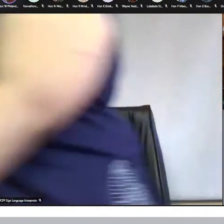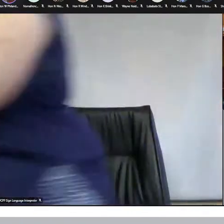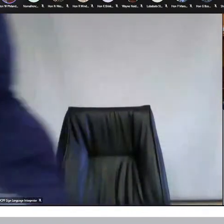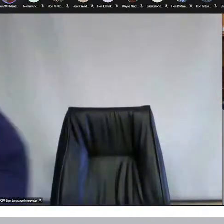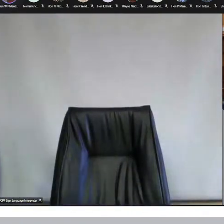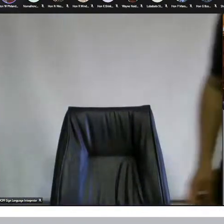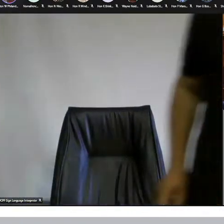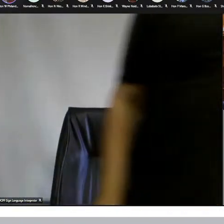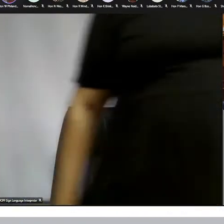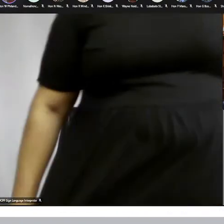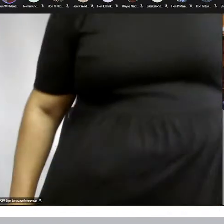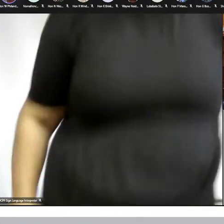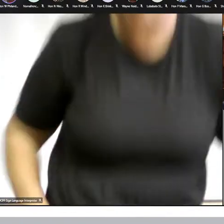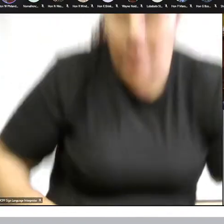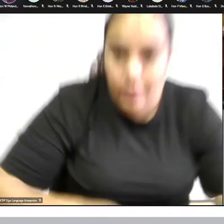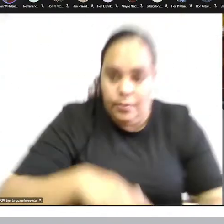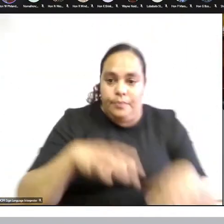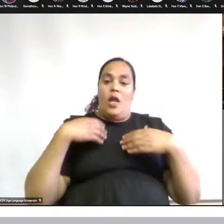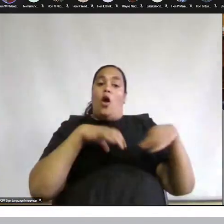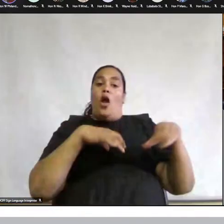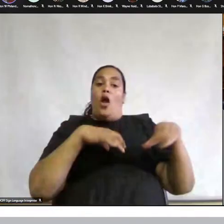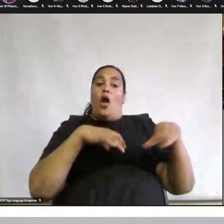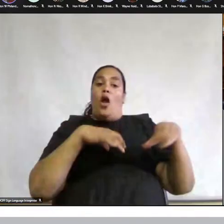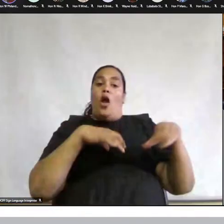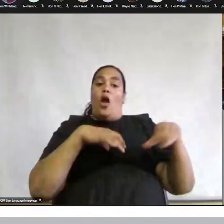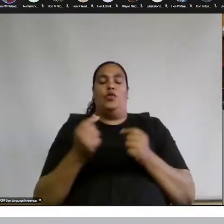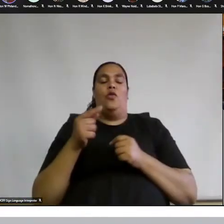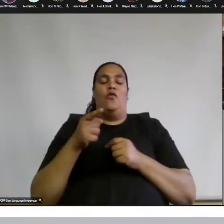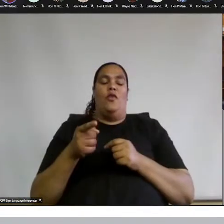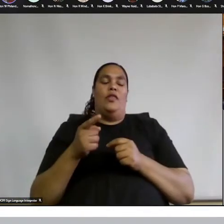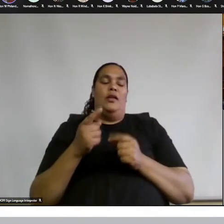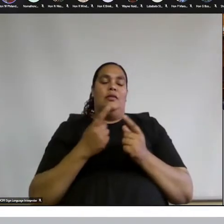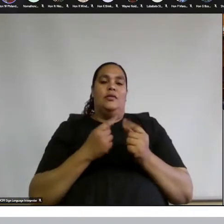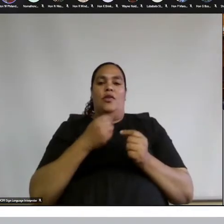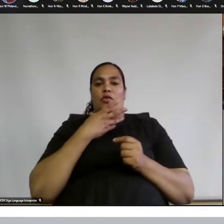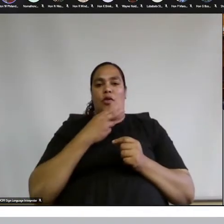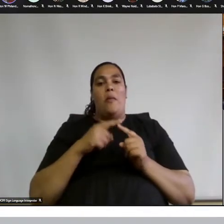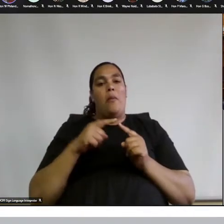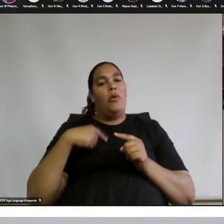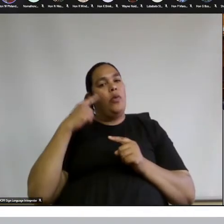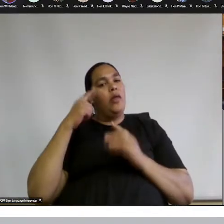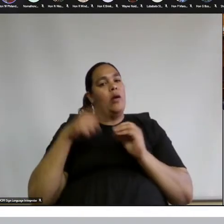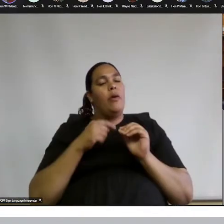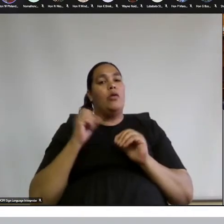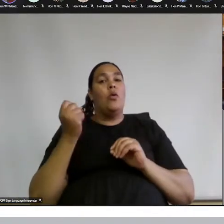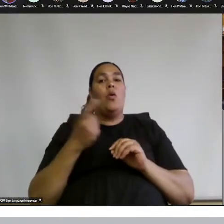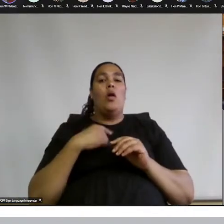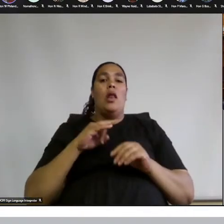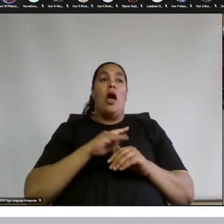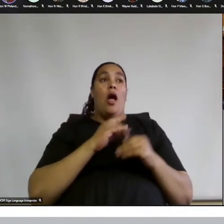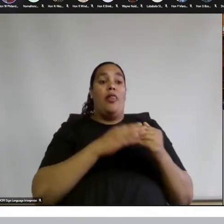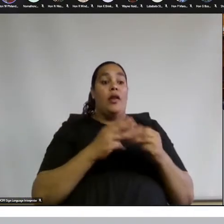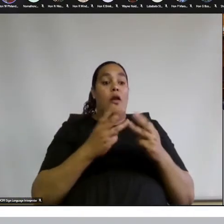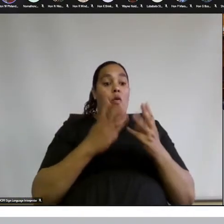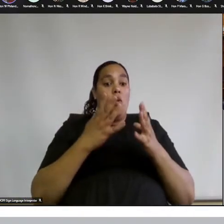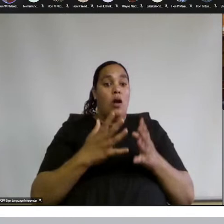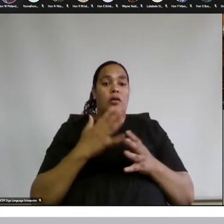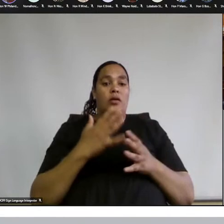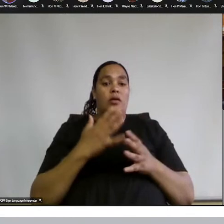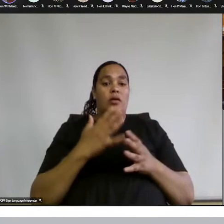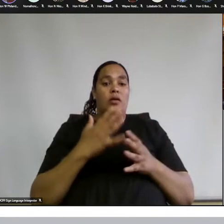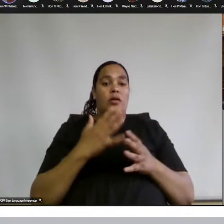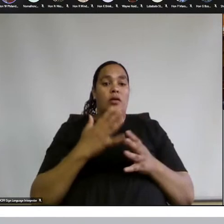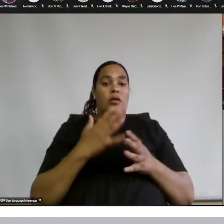this season be that of responsible citizens. Deputy Speaker, we think about all our healthcare workers in all